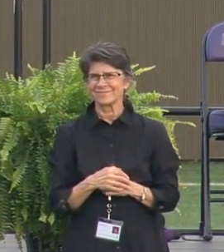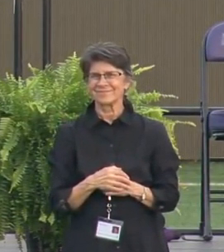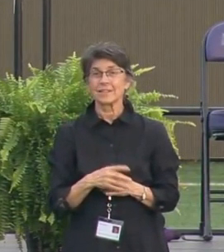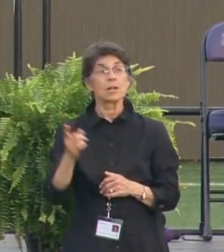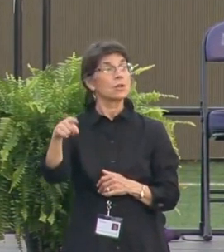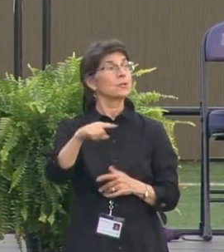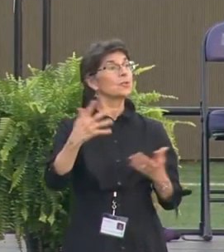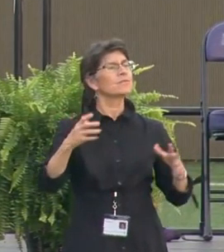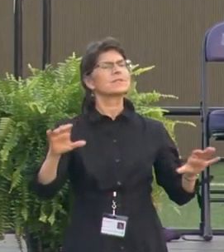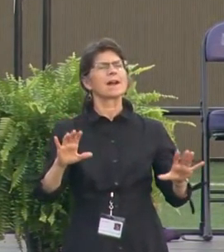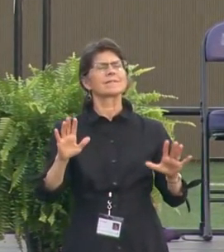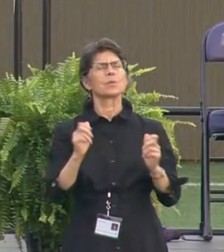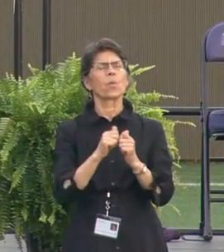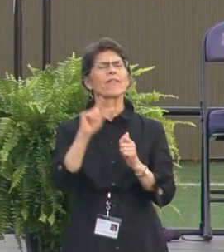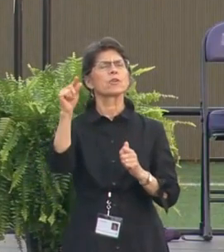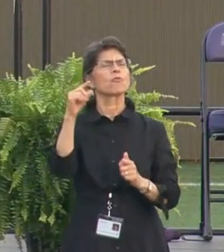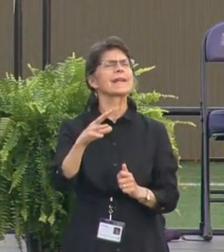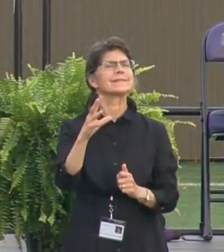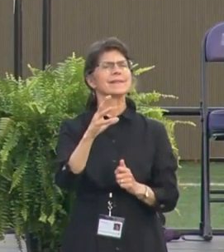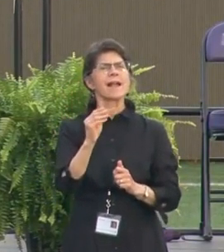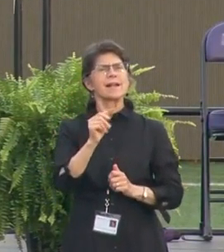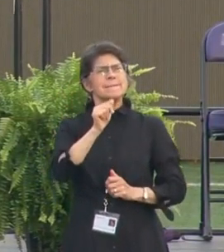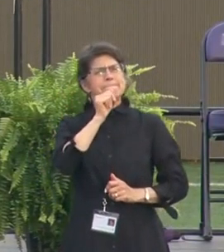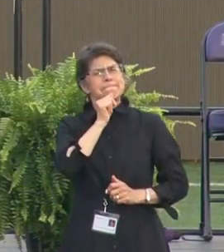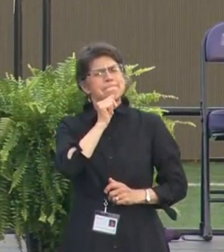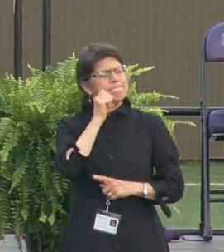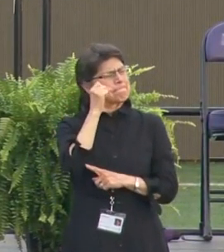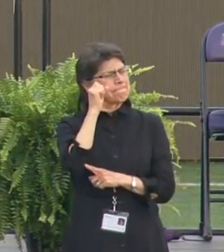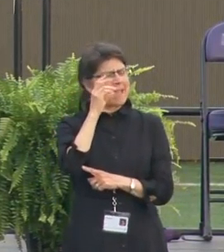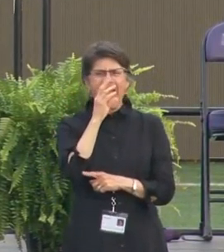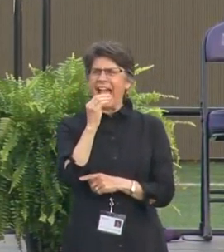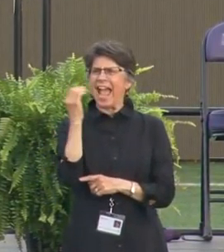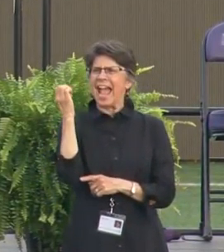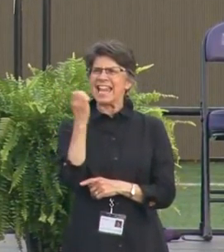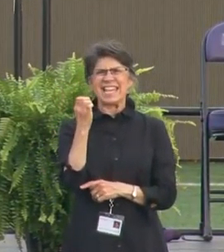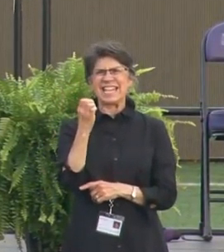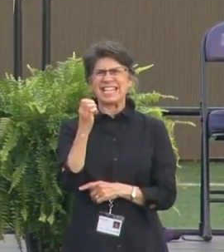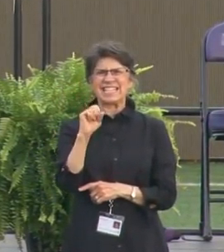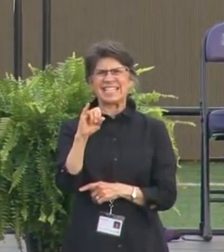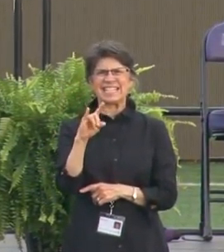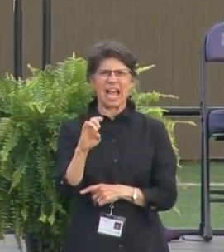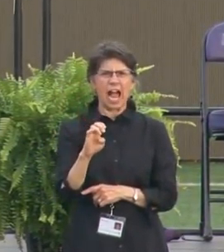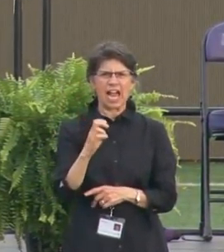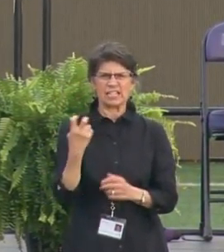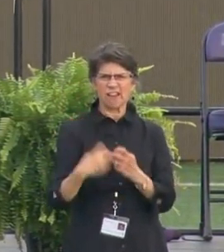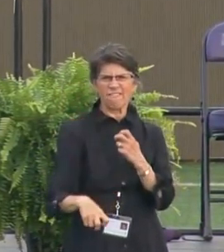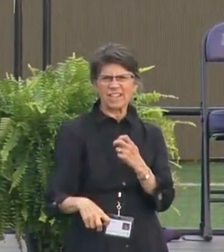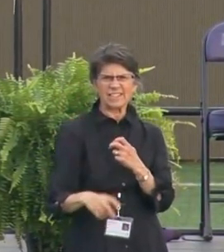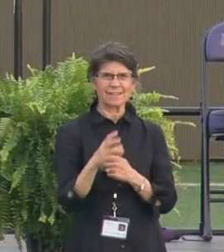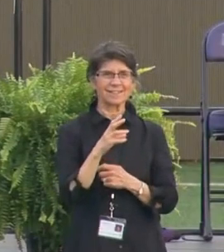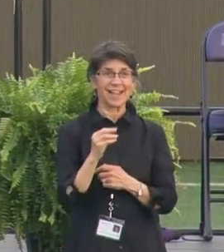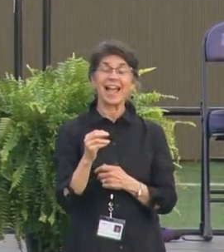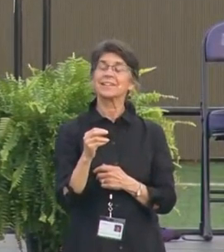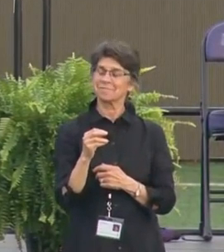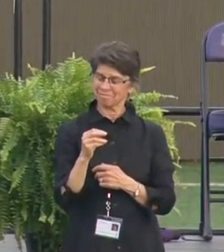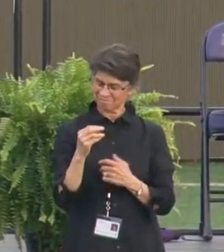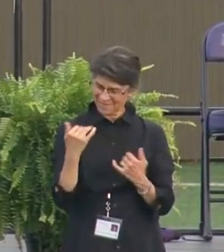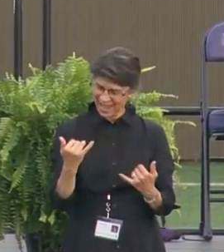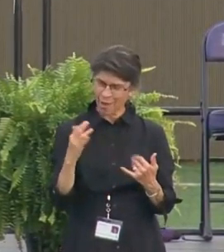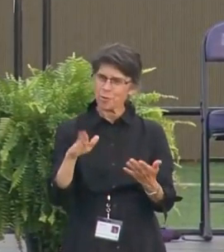You have done it with grace and resilience and Eastside toughness, and you have made it here tonight to receive